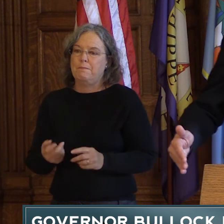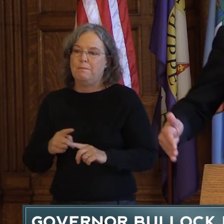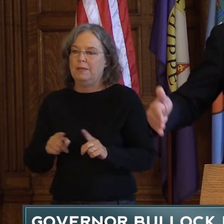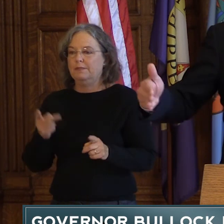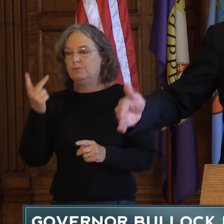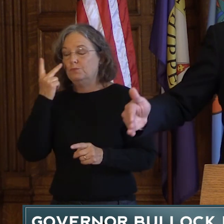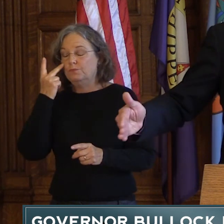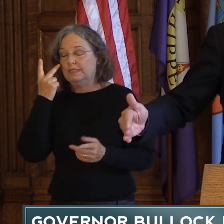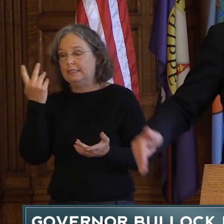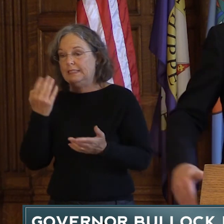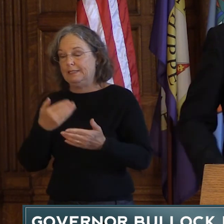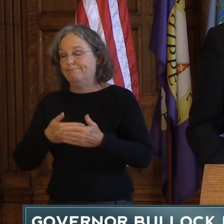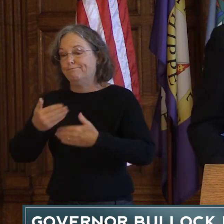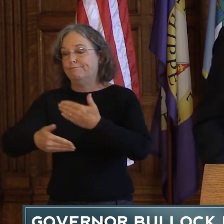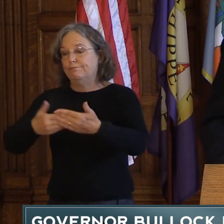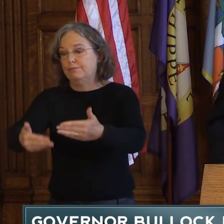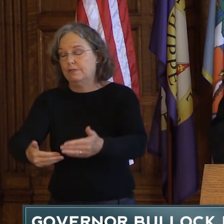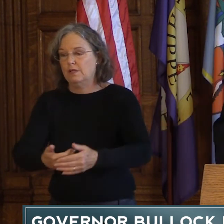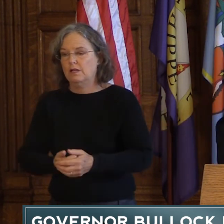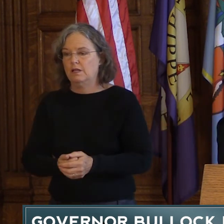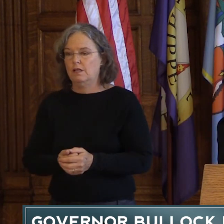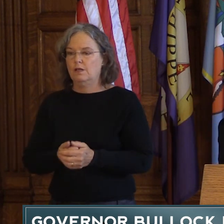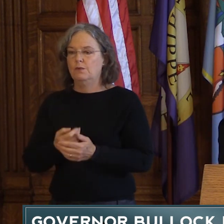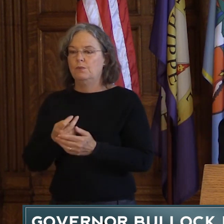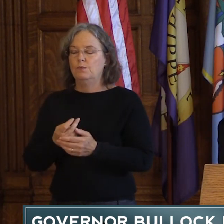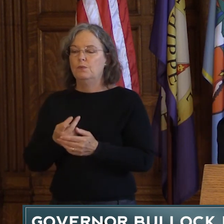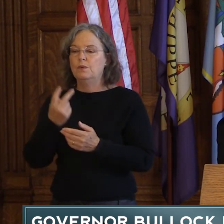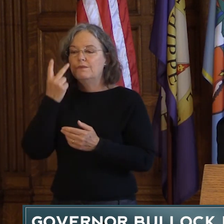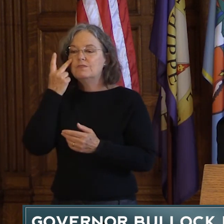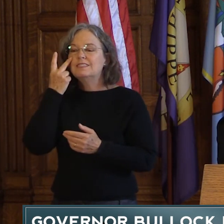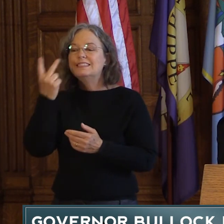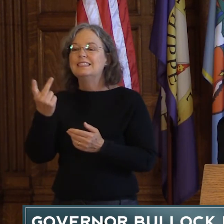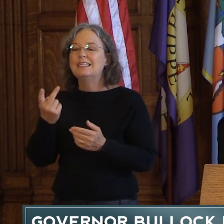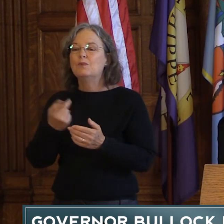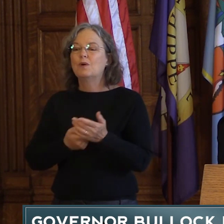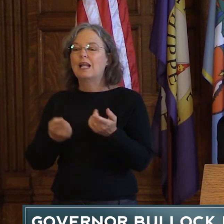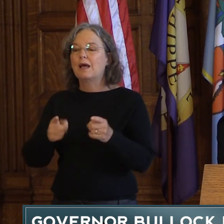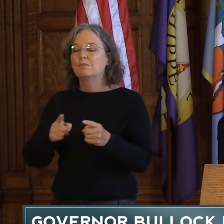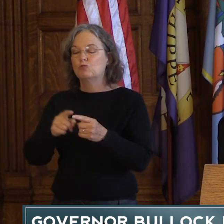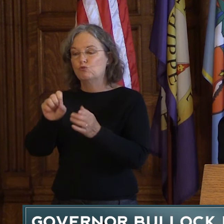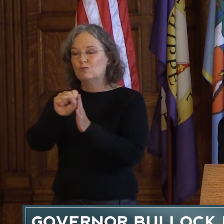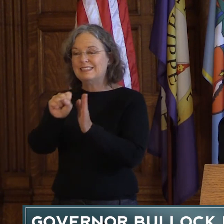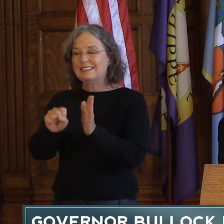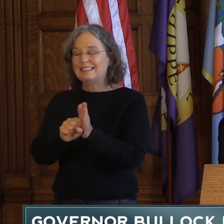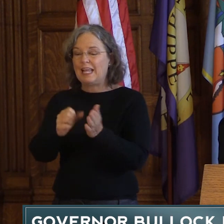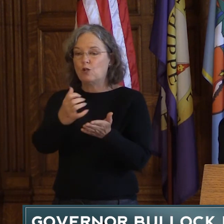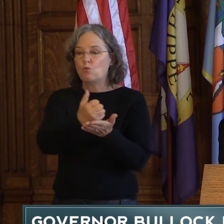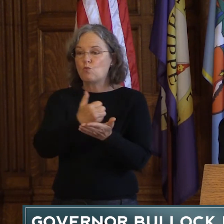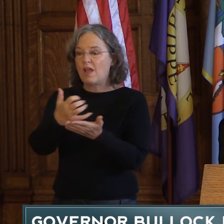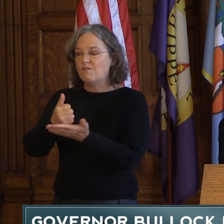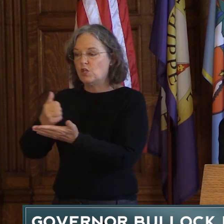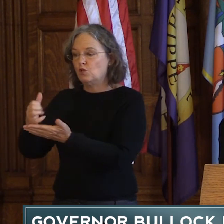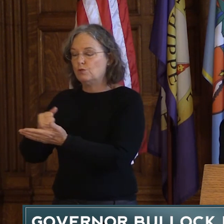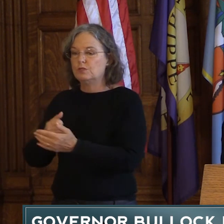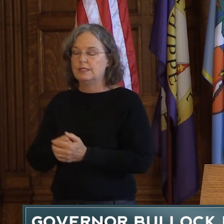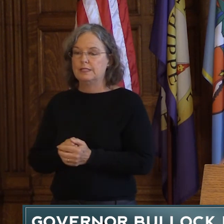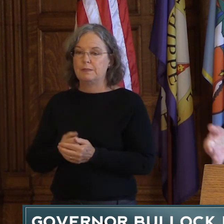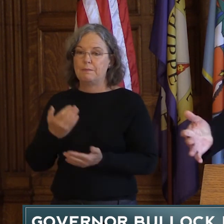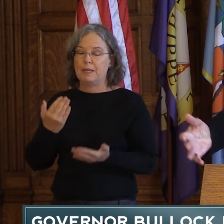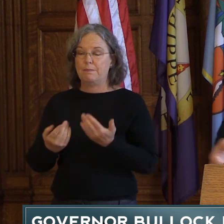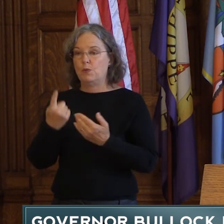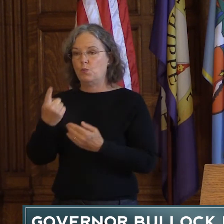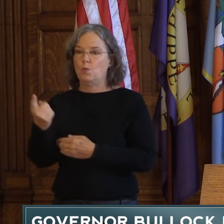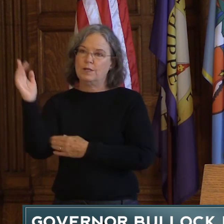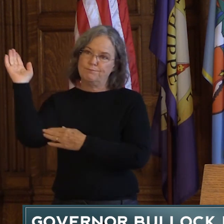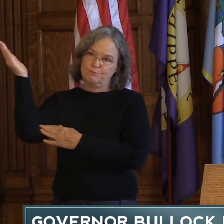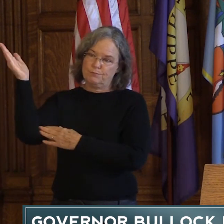look at what this does to state revenues, and you know, maybe one of these press conferences soon, I'll